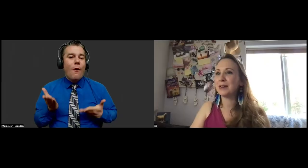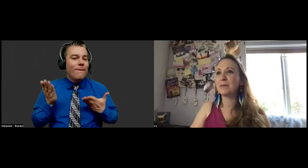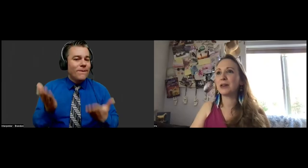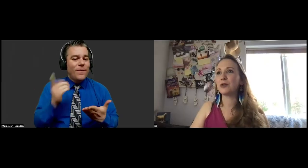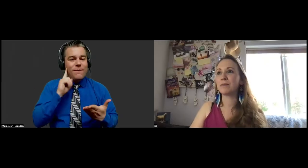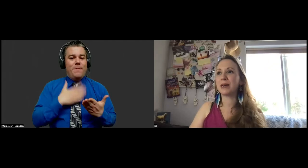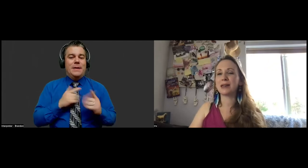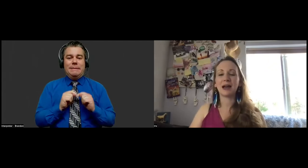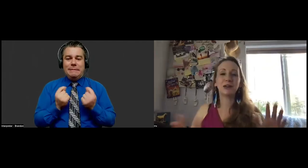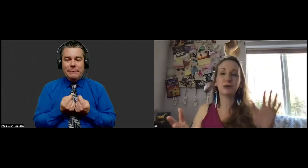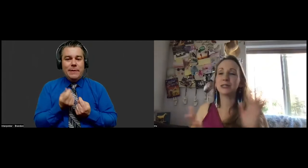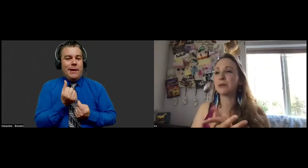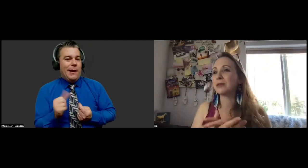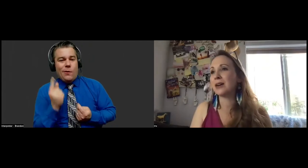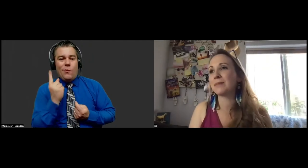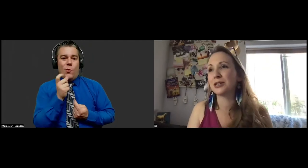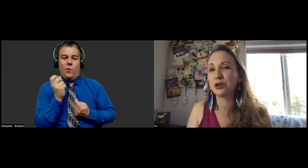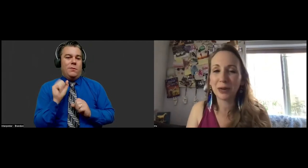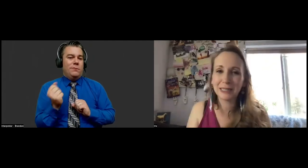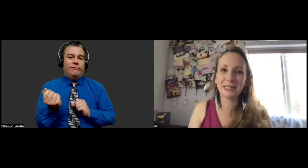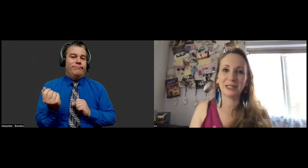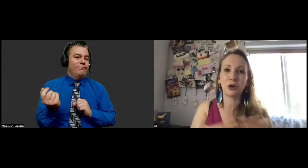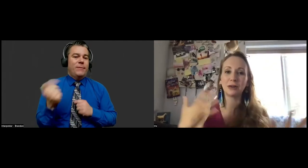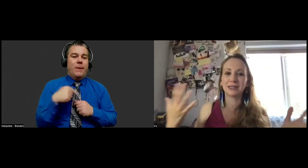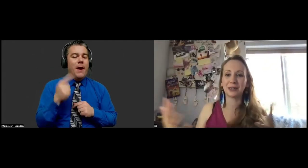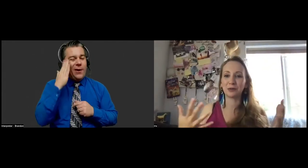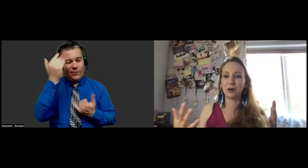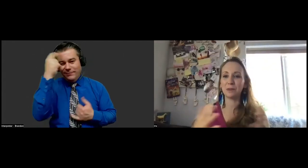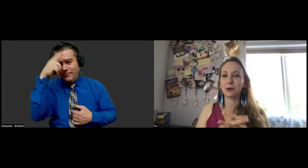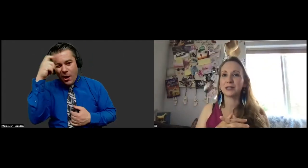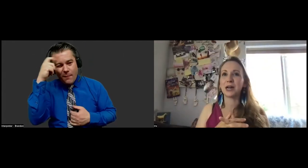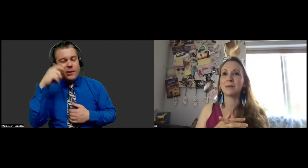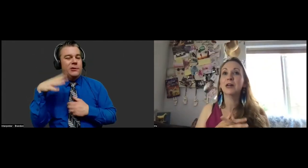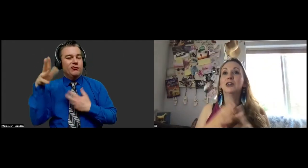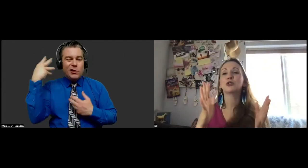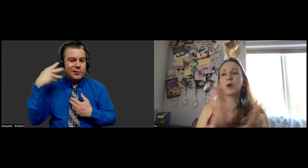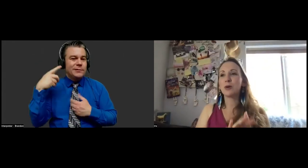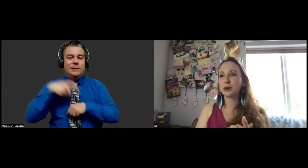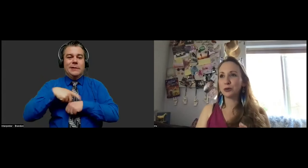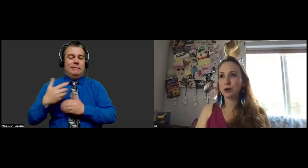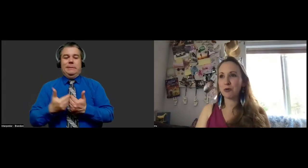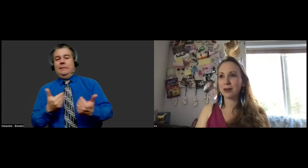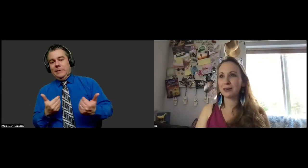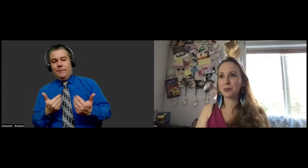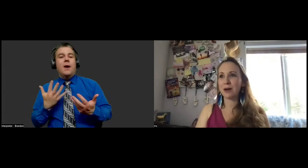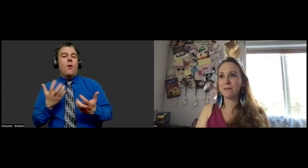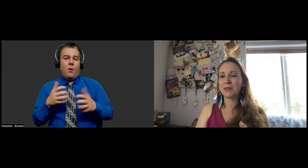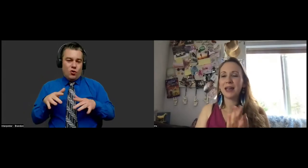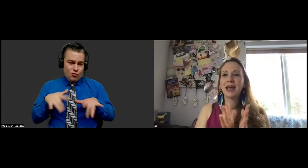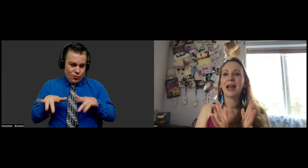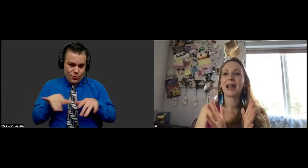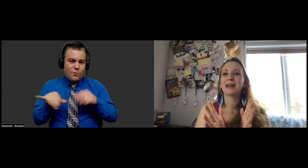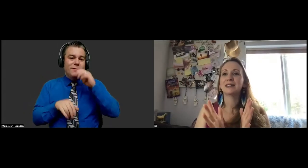team and anybody who could make it. I know it's summertime and it's crazy and it's hard to set apart the time. So that's why I wanted to record it as